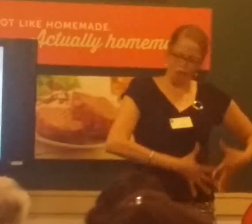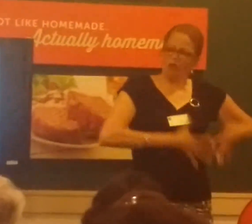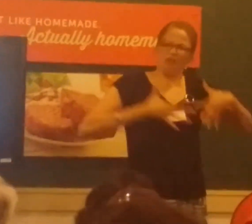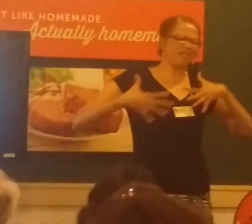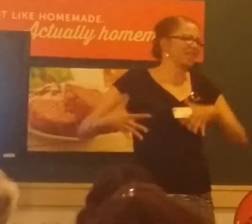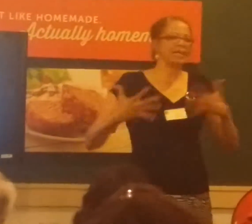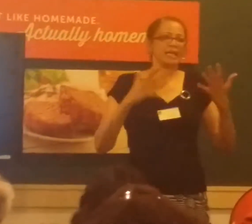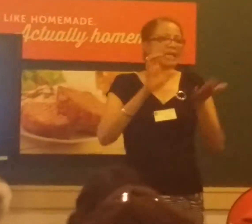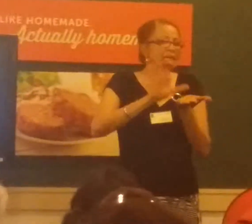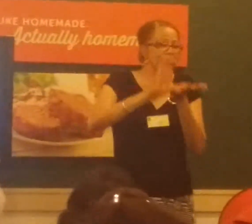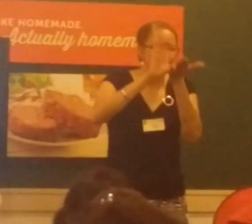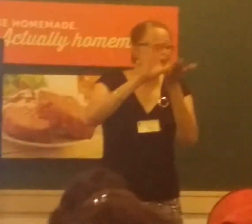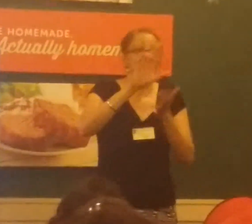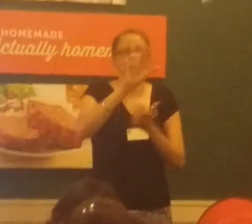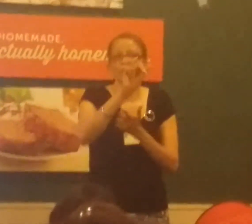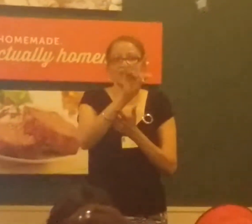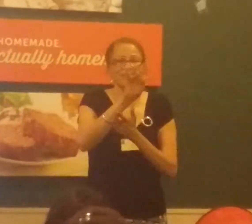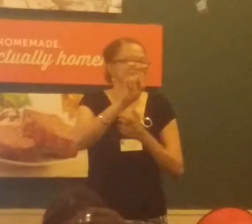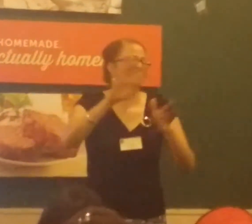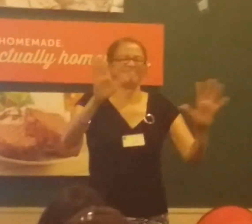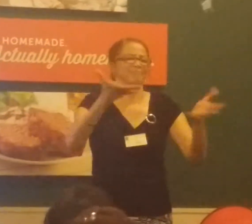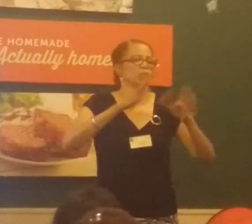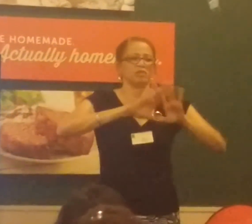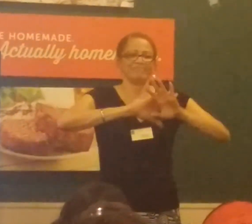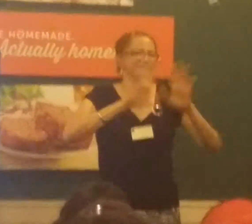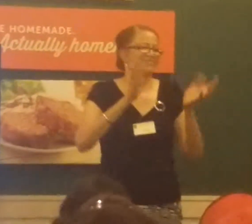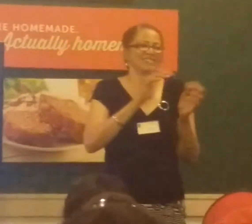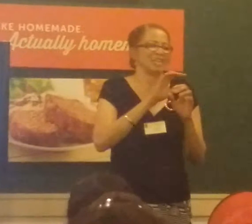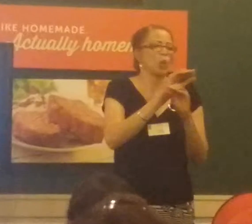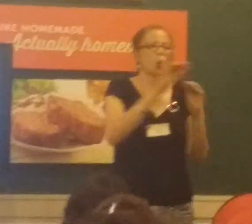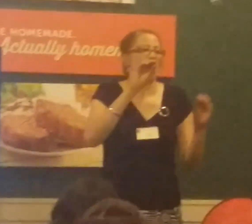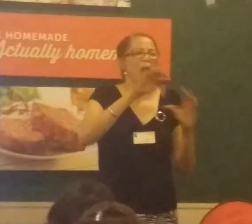cancer all through his body. Chemo, nothing helped him.